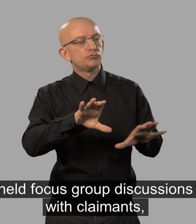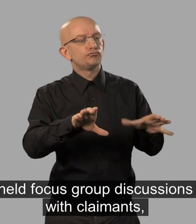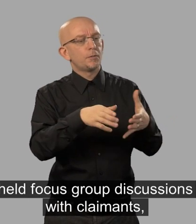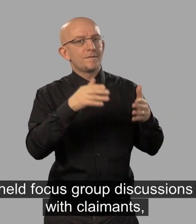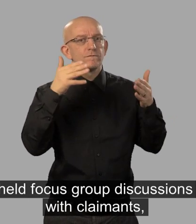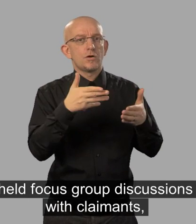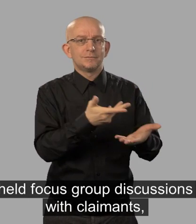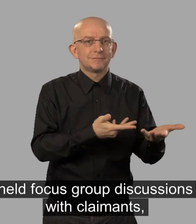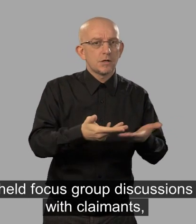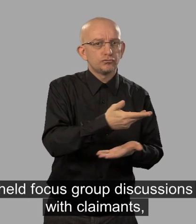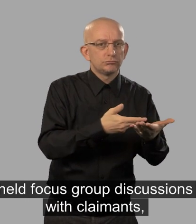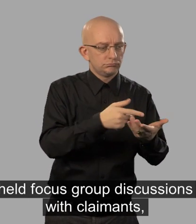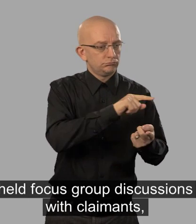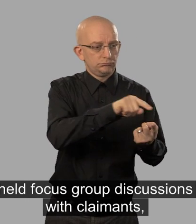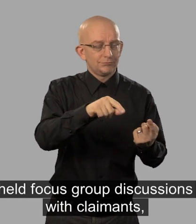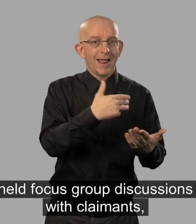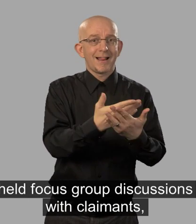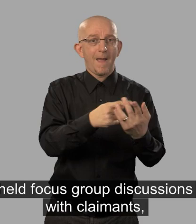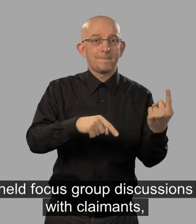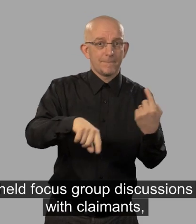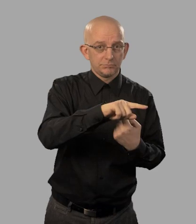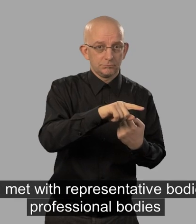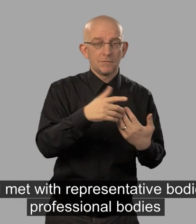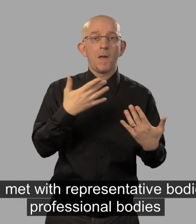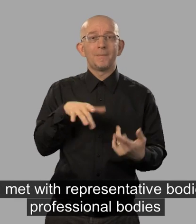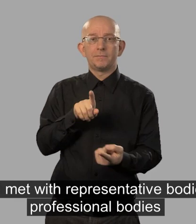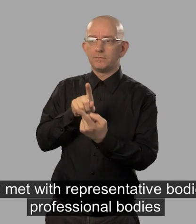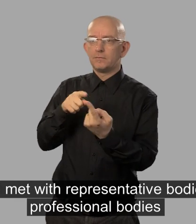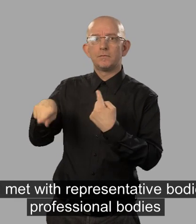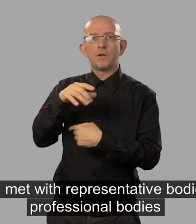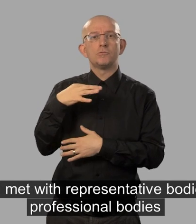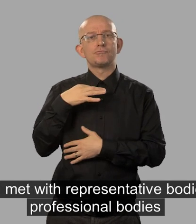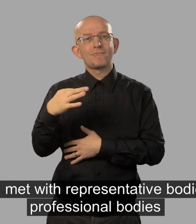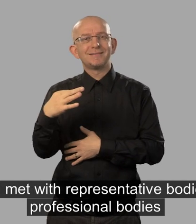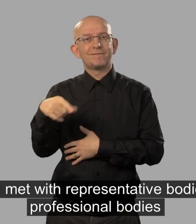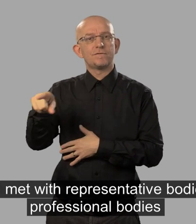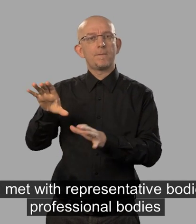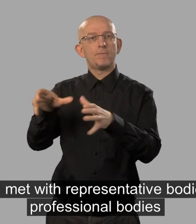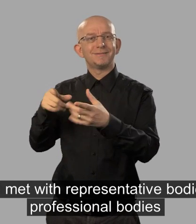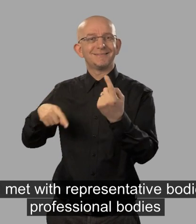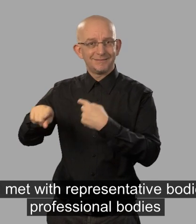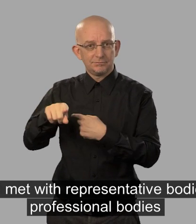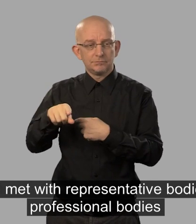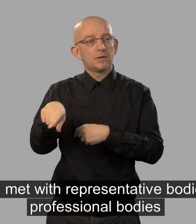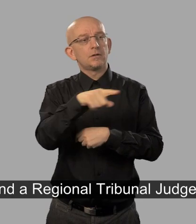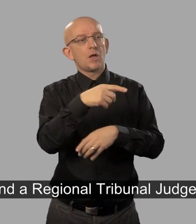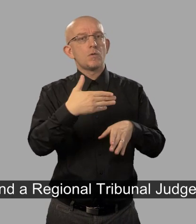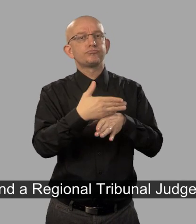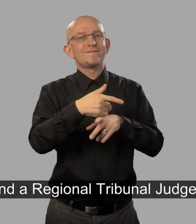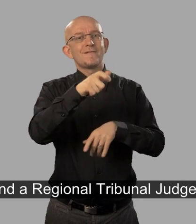claimants, and met with representative bodies, professional bodies, and a regional tribunal